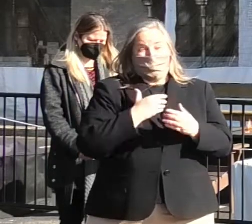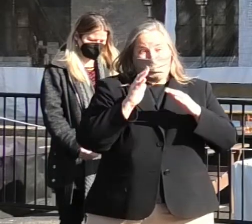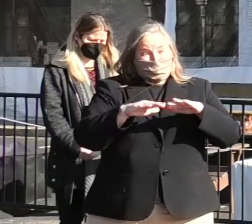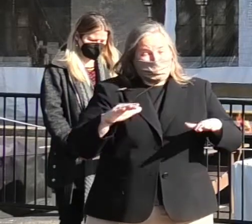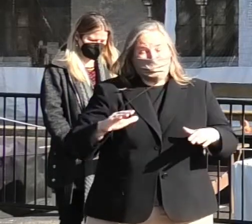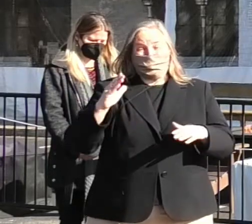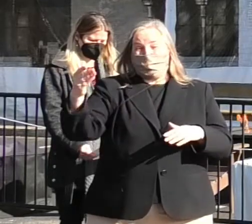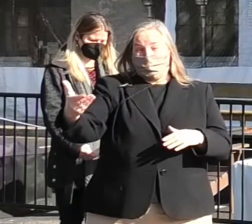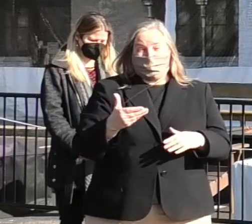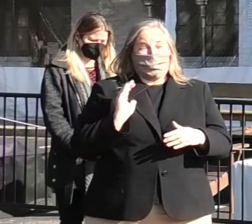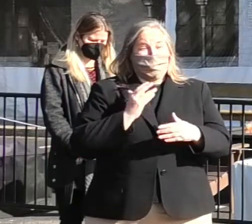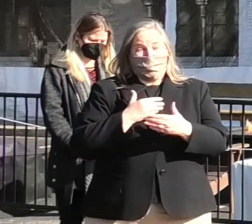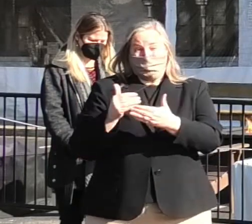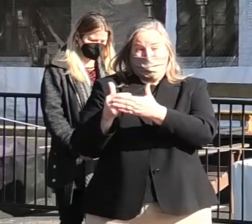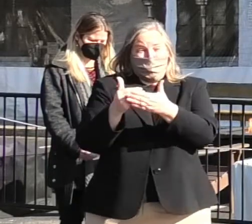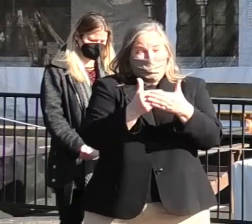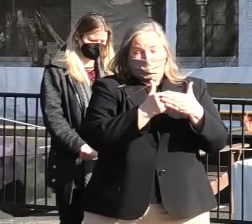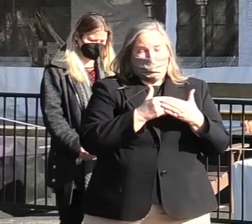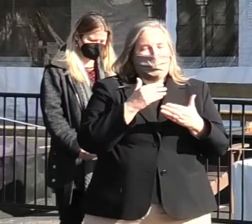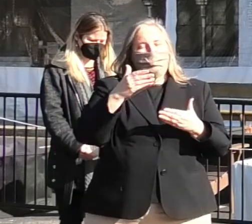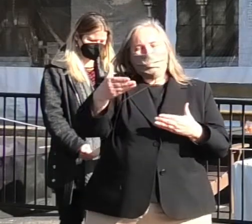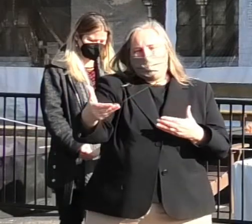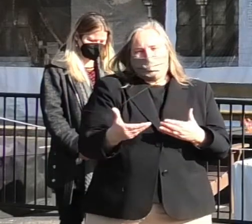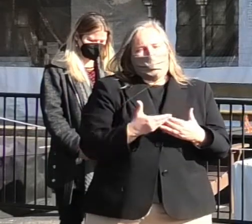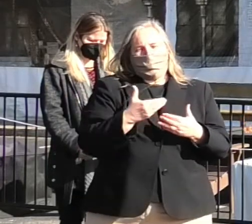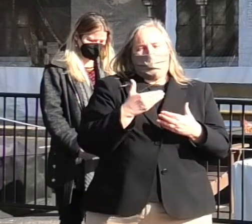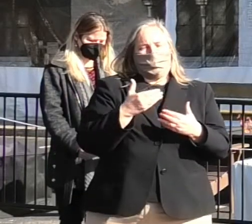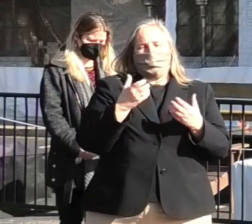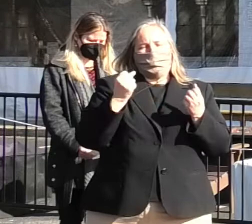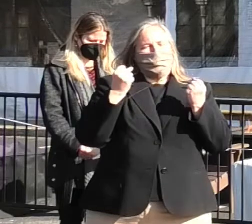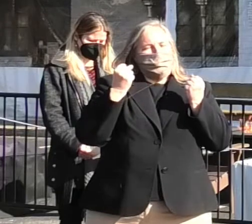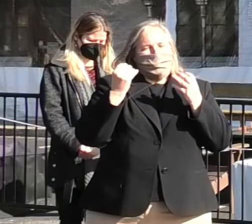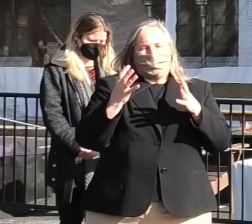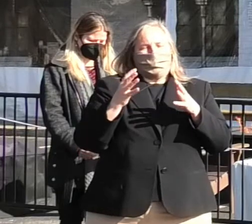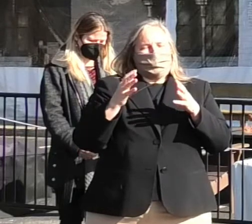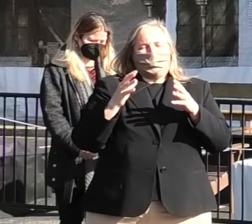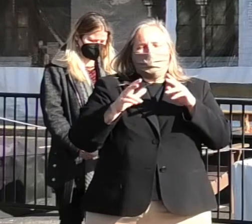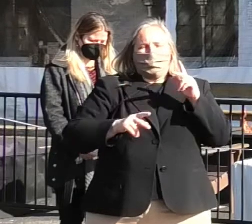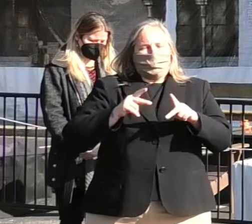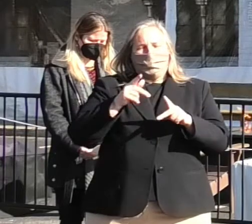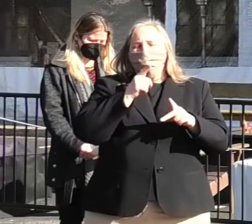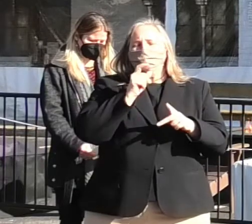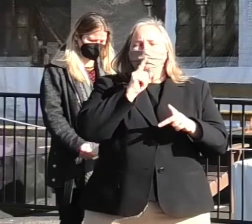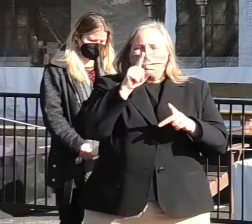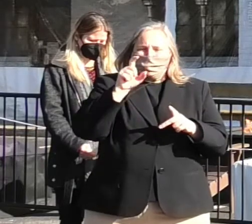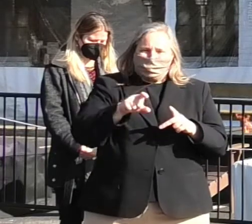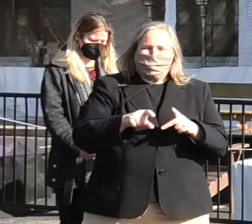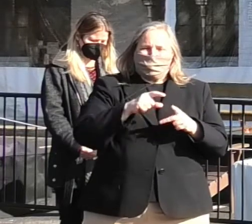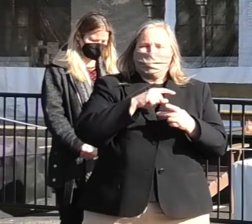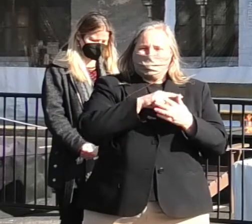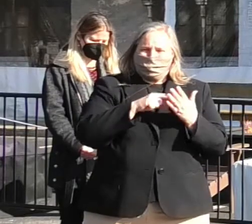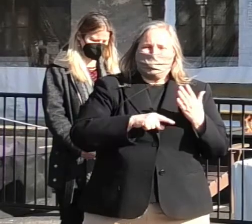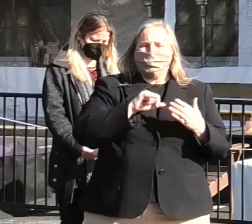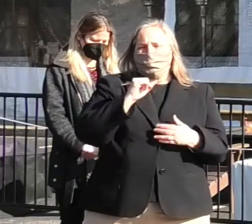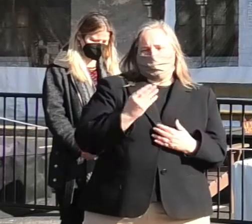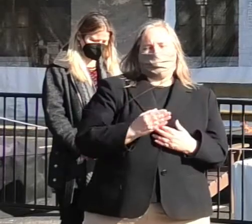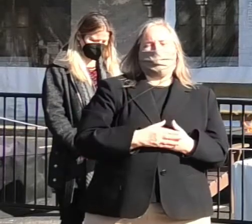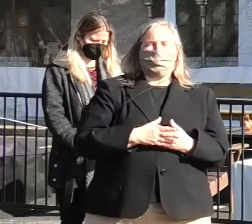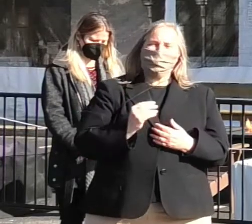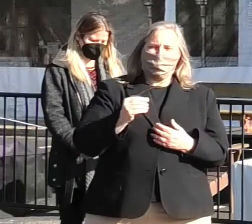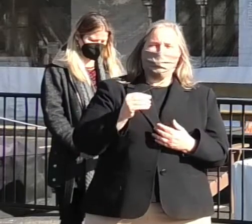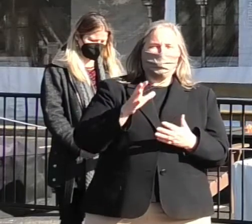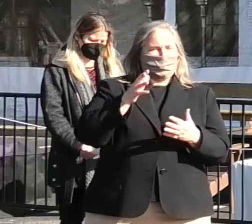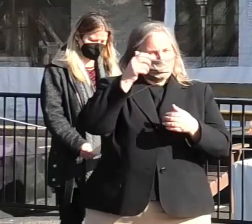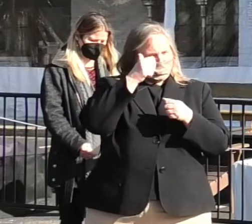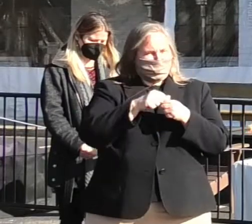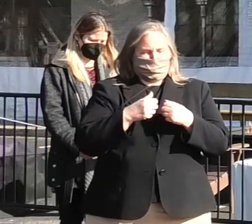neighbors, they employ a lot of folks that really need these jobs. So let's remember